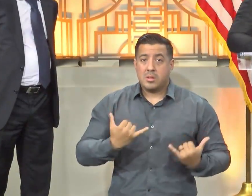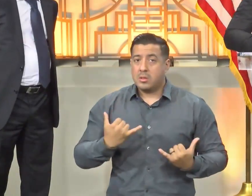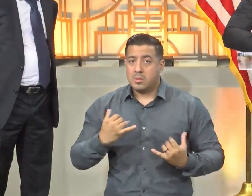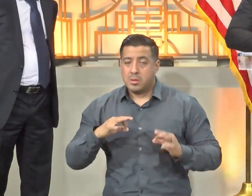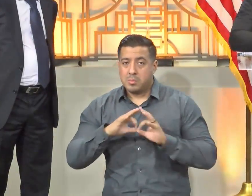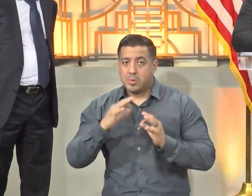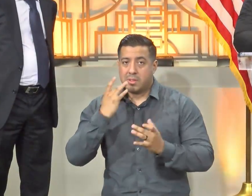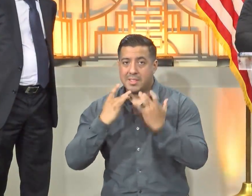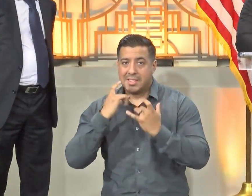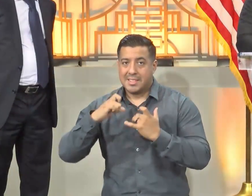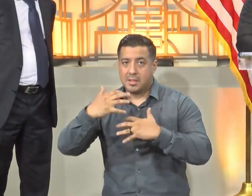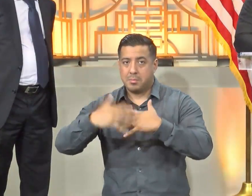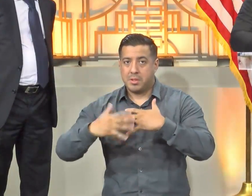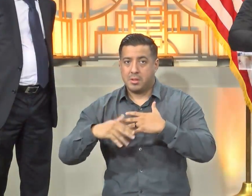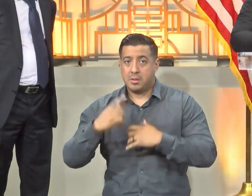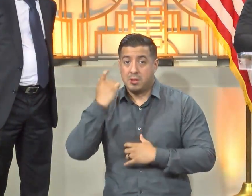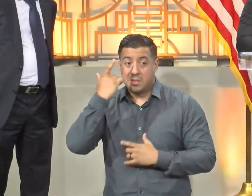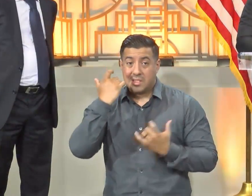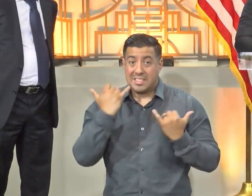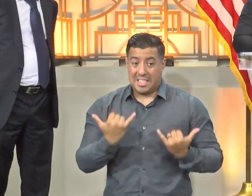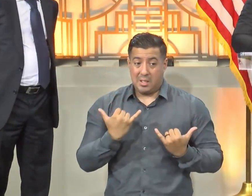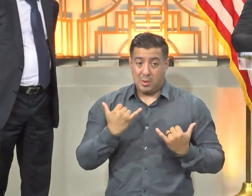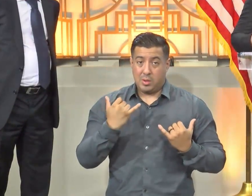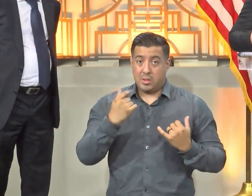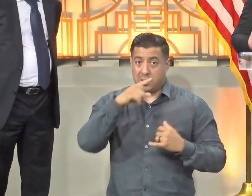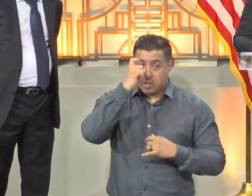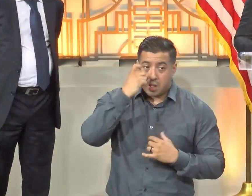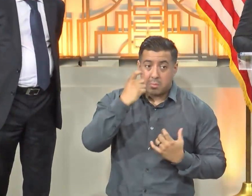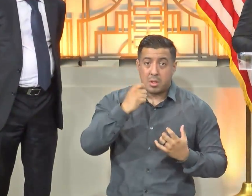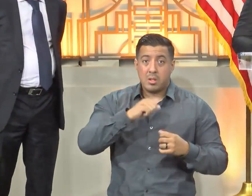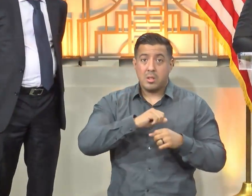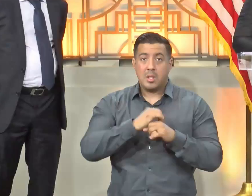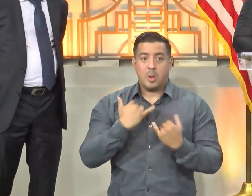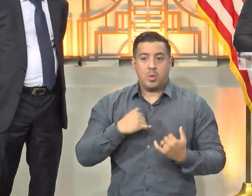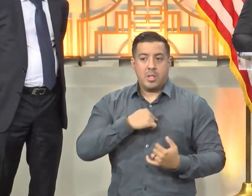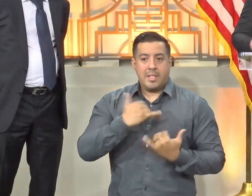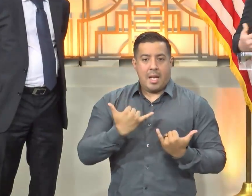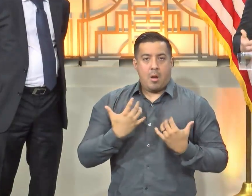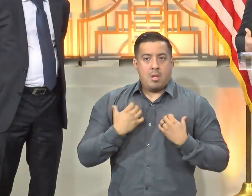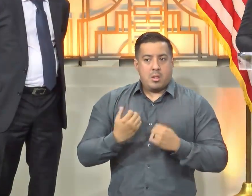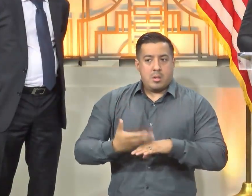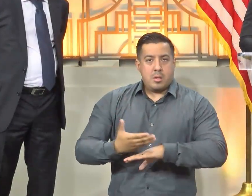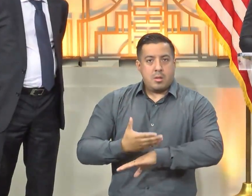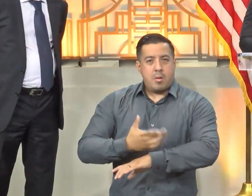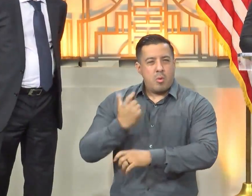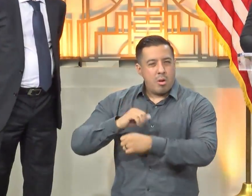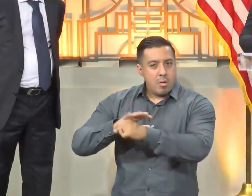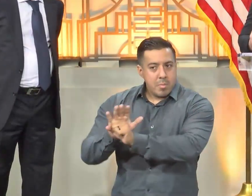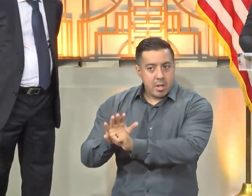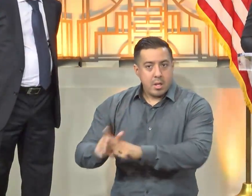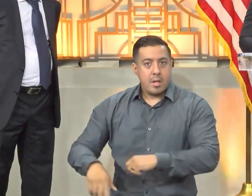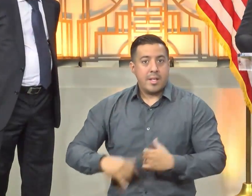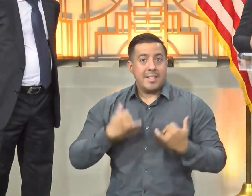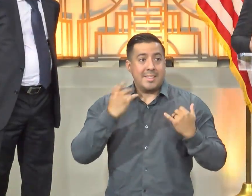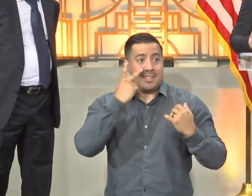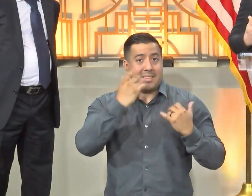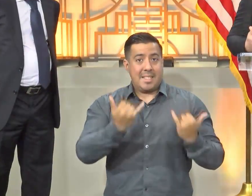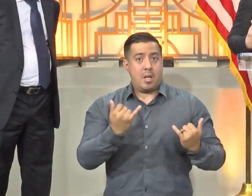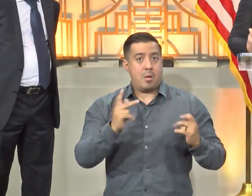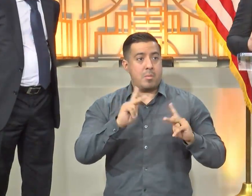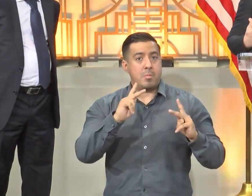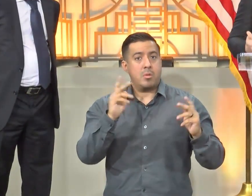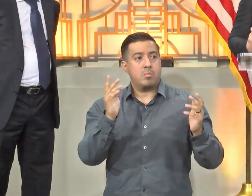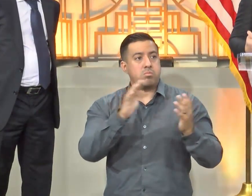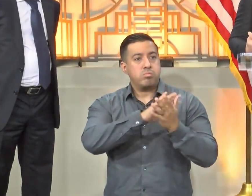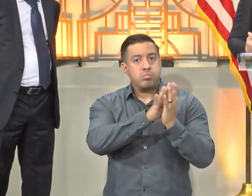now. As summer gets in, the pandemic, we're slowly recovering from the pandemic, and the roads are getting busier. We are seeing that influx in